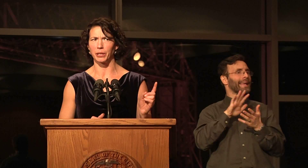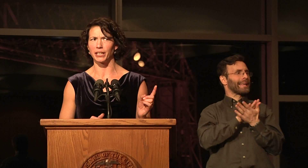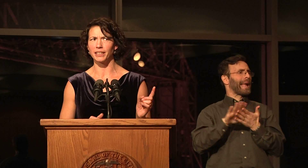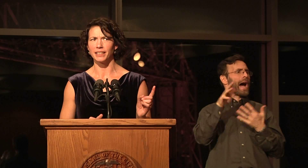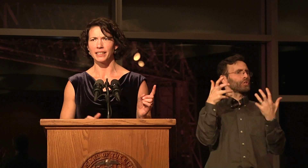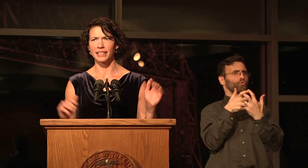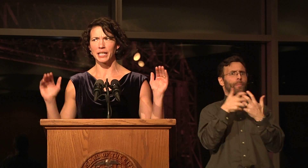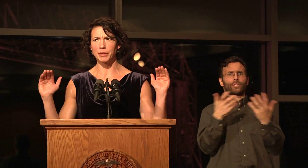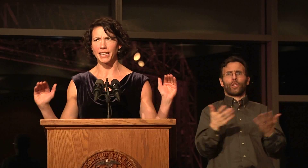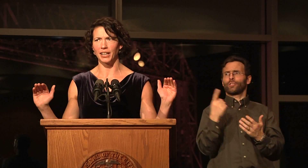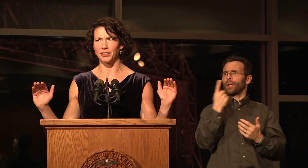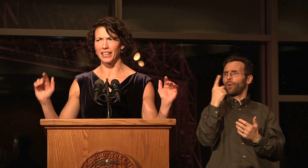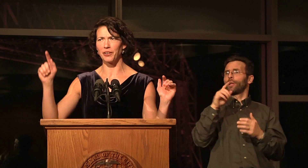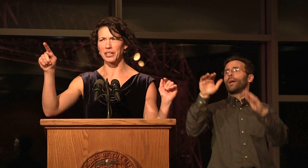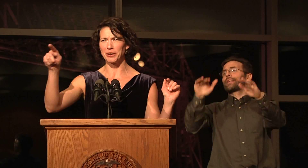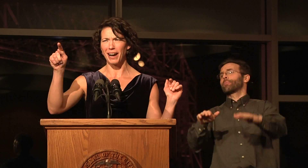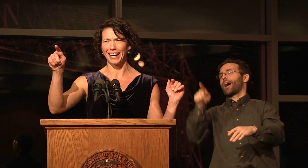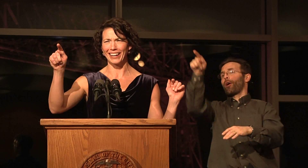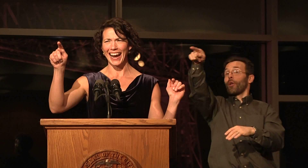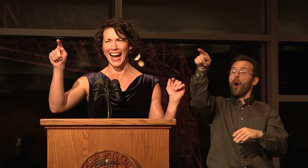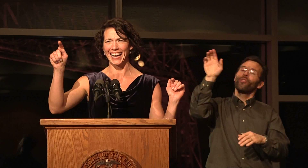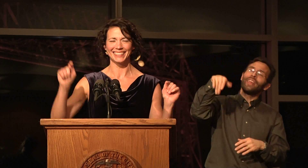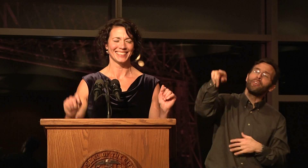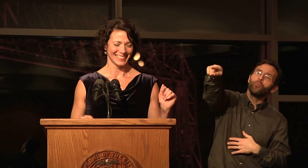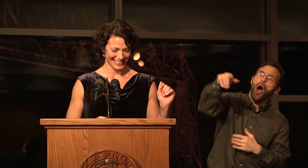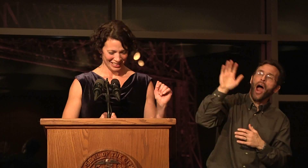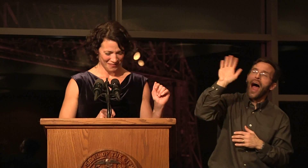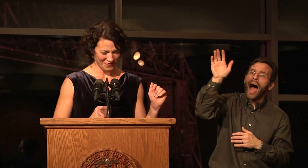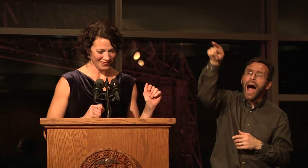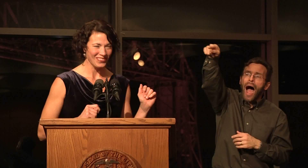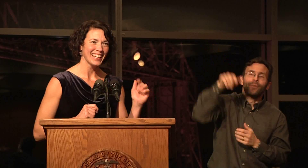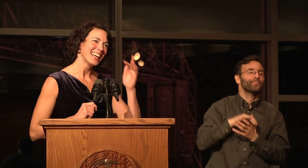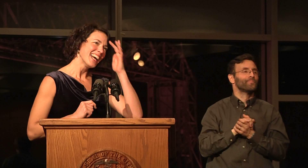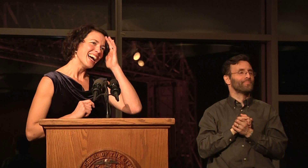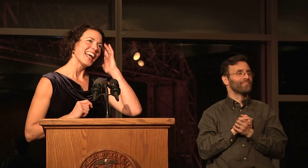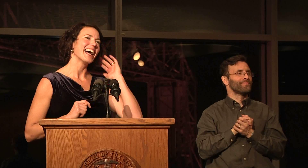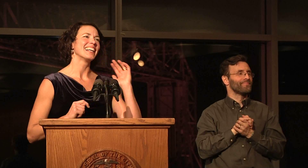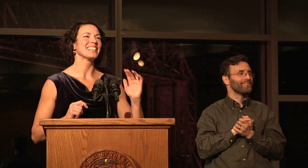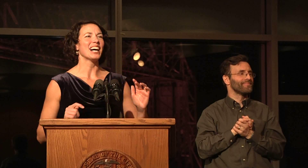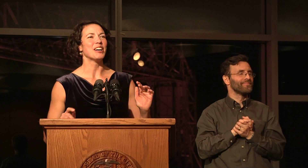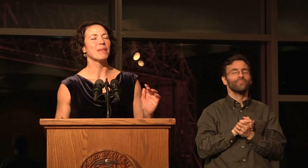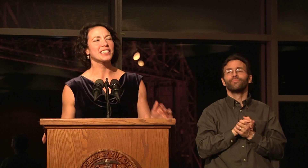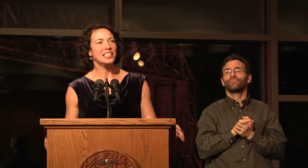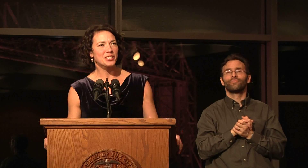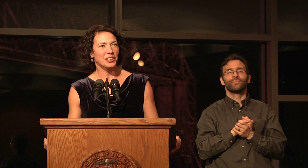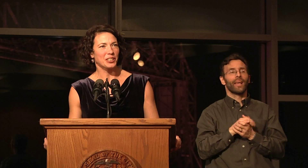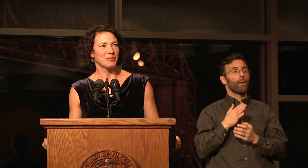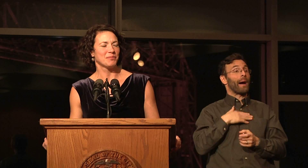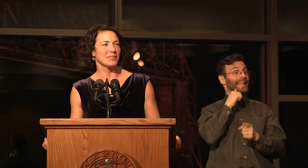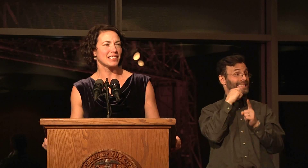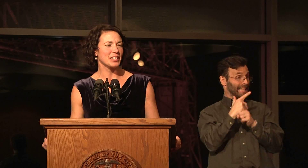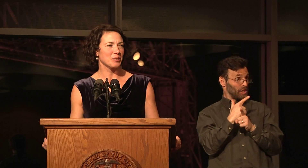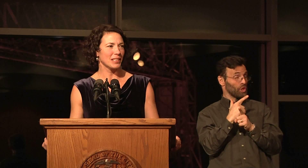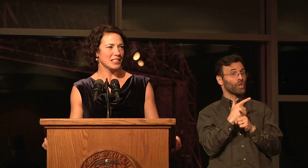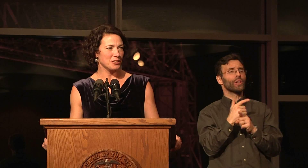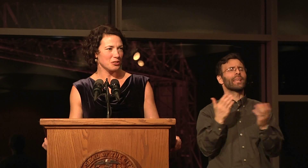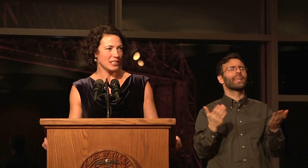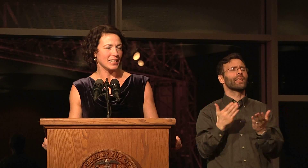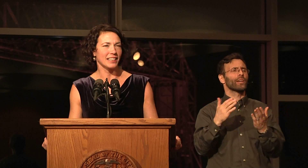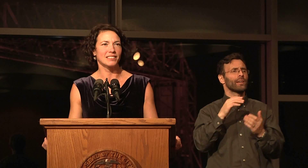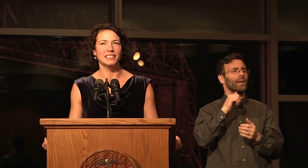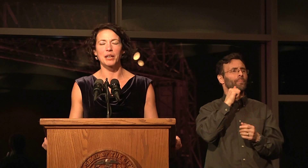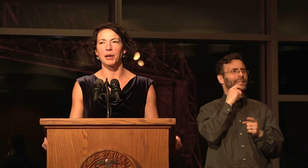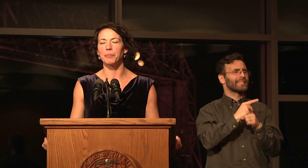are here somewhere. Keep it down. Oh, there you are. And my sister is here. My